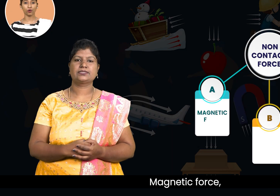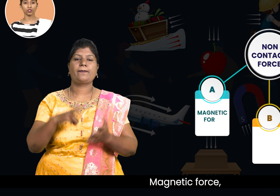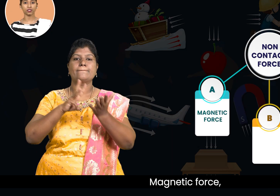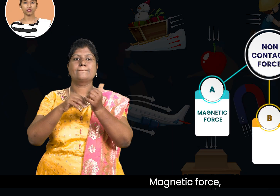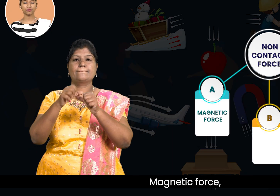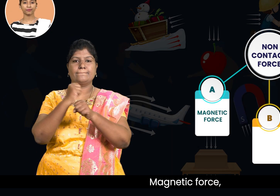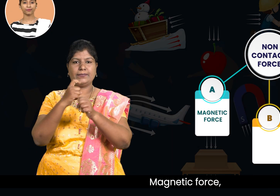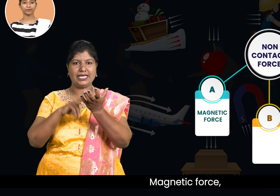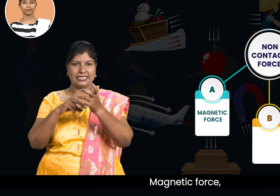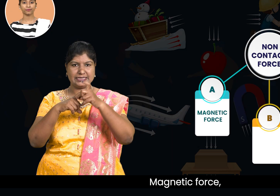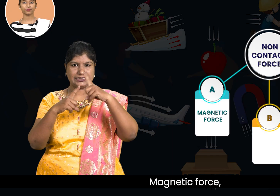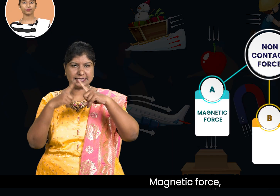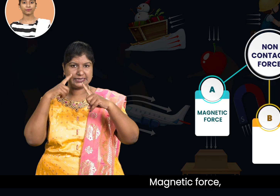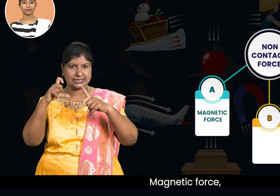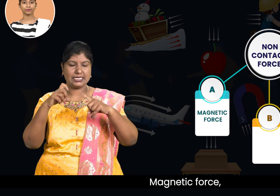magnetic force,